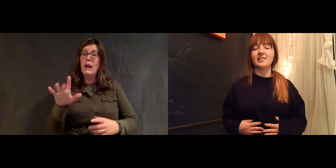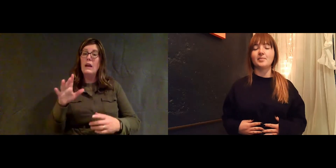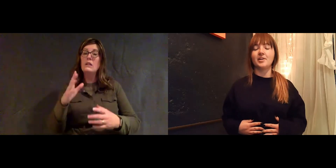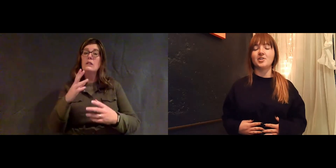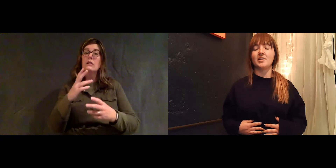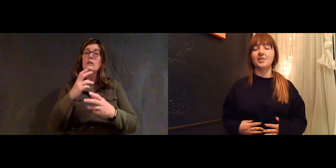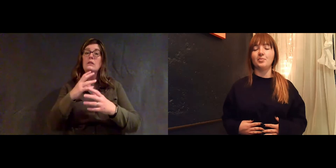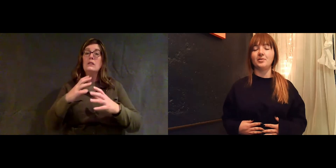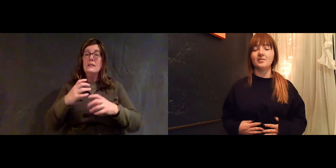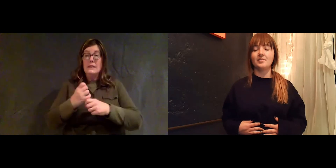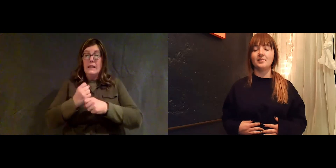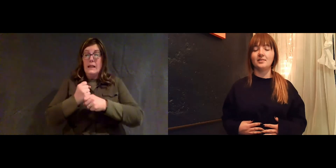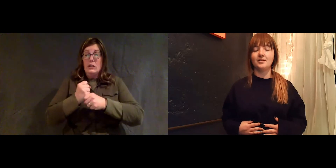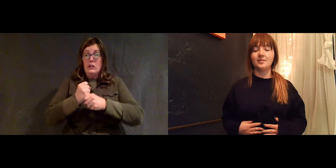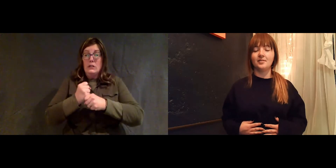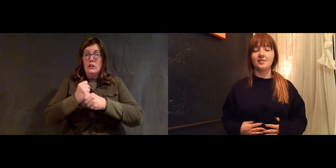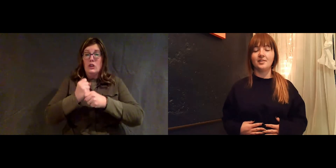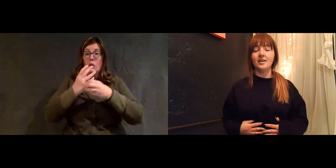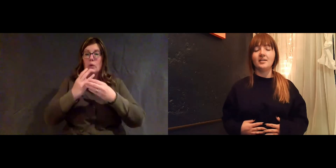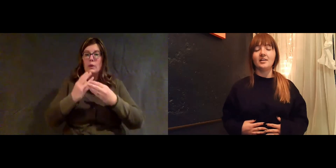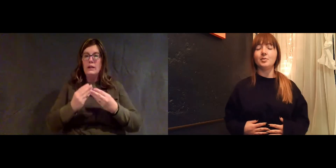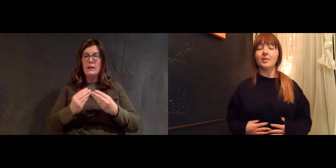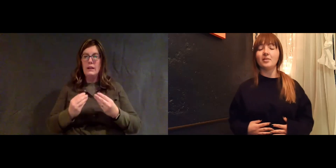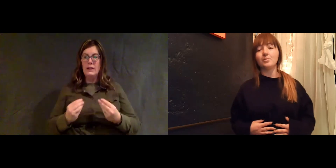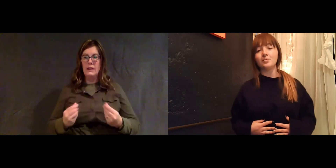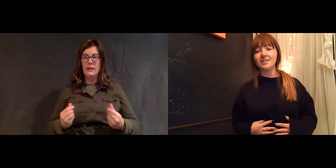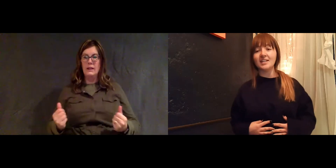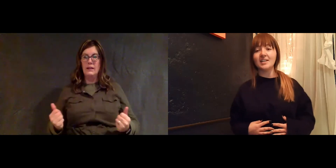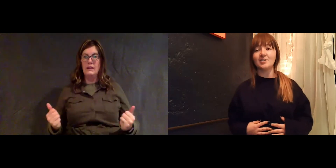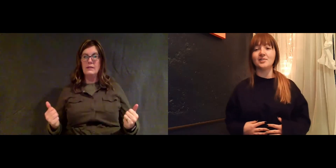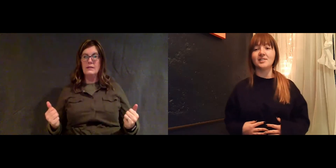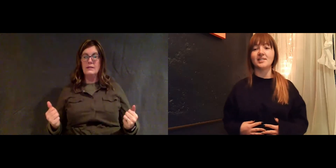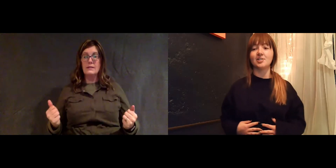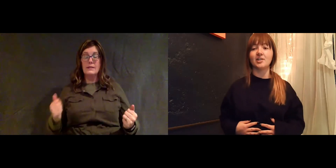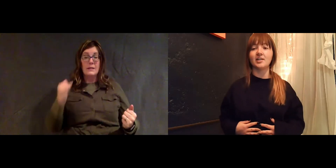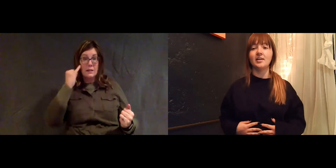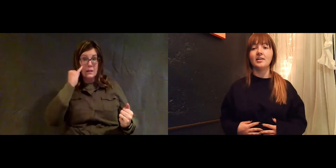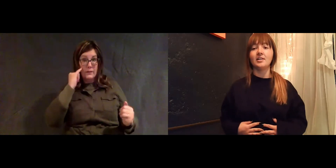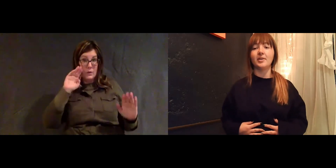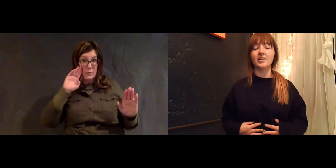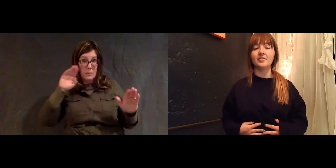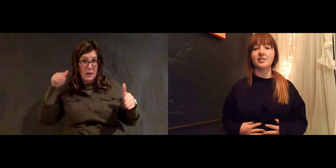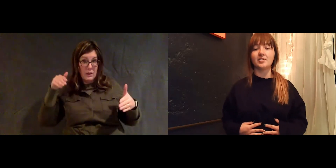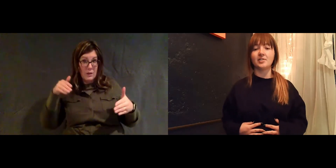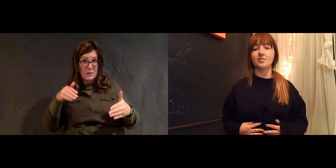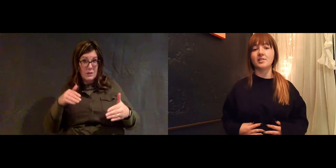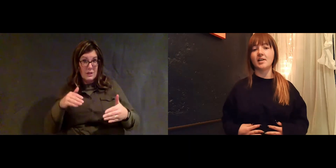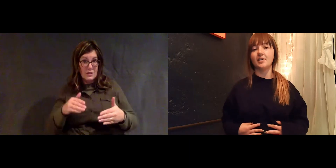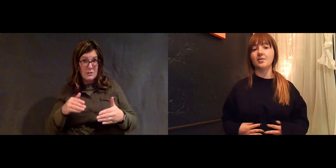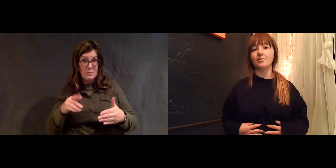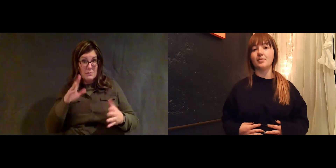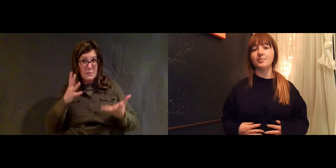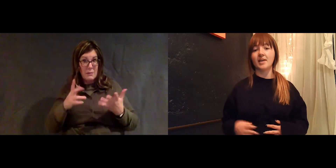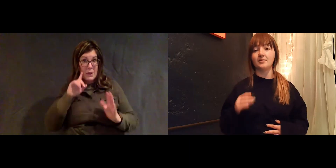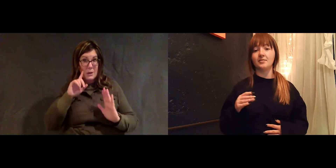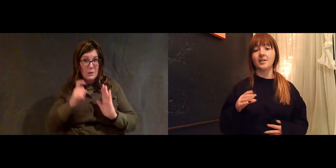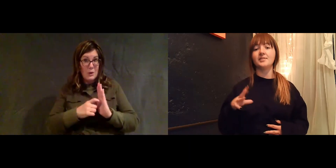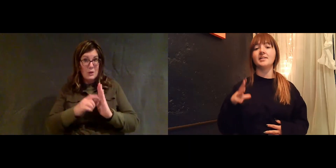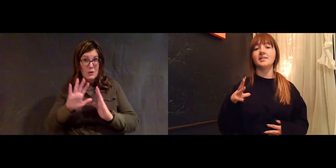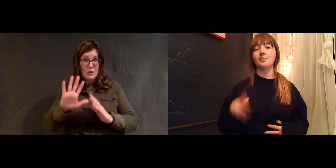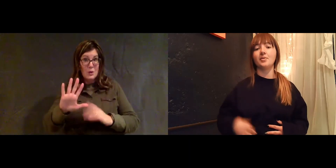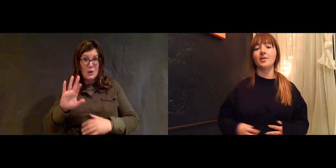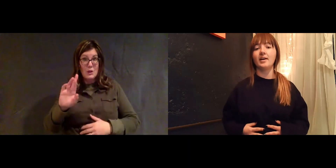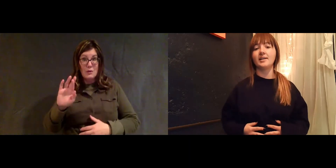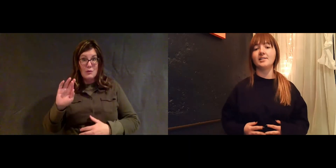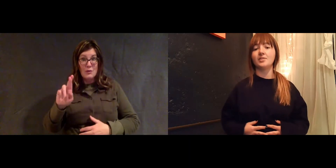that expansion that you built. If you pay really close attention, you might even start to notice that your ribs kind of lift